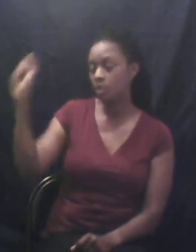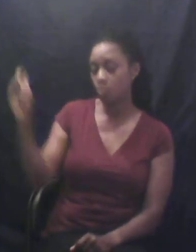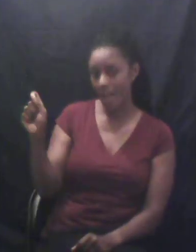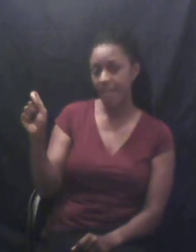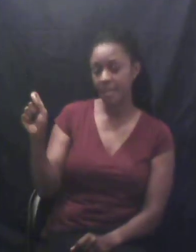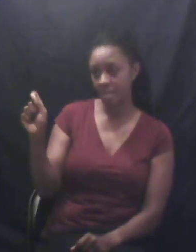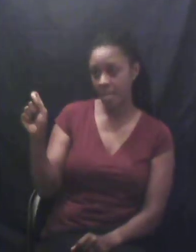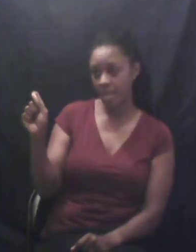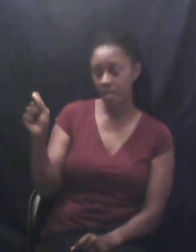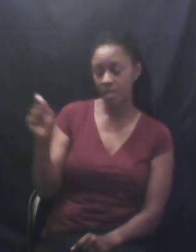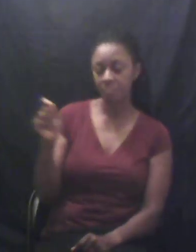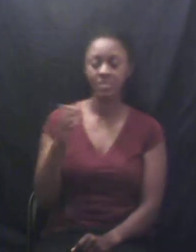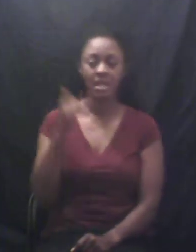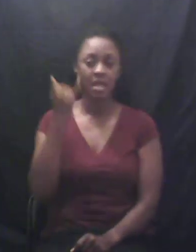the same on the mouth.